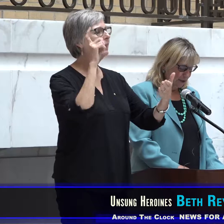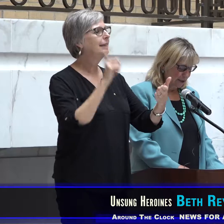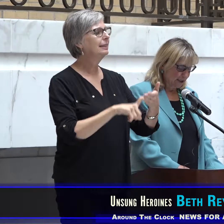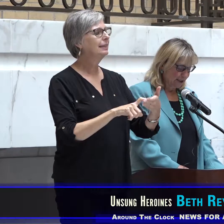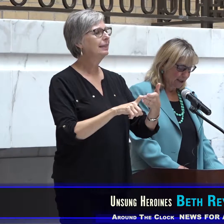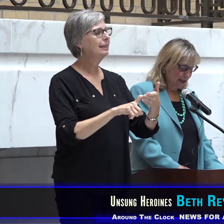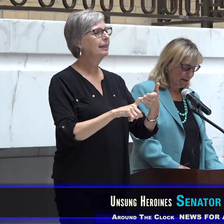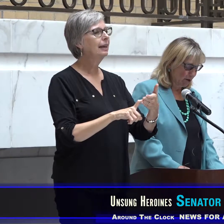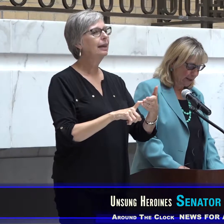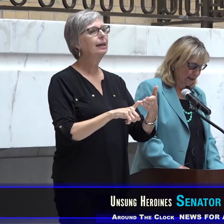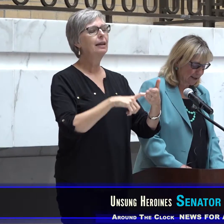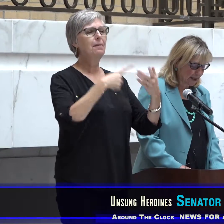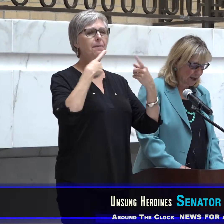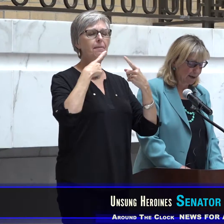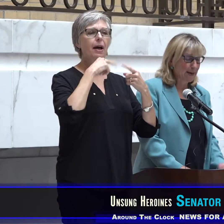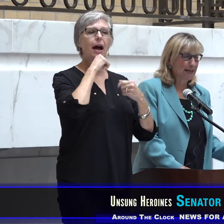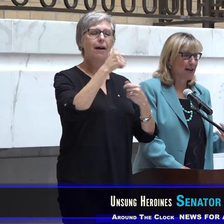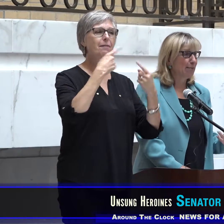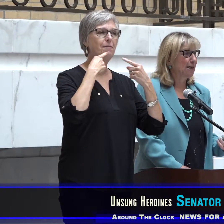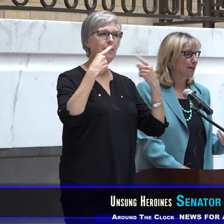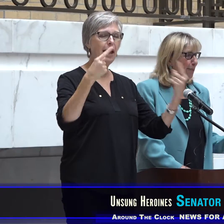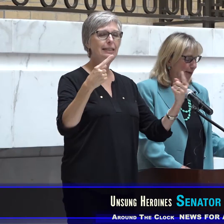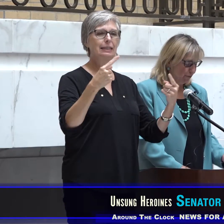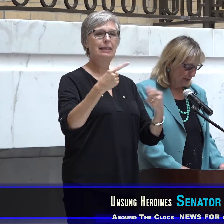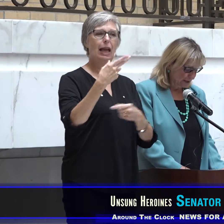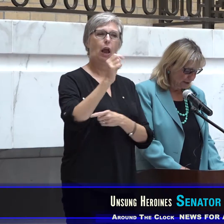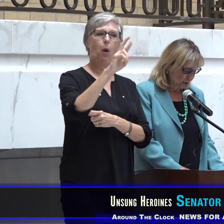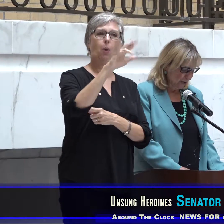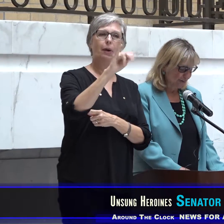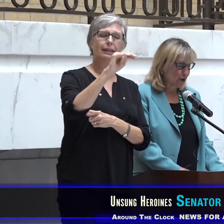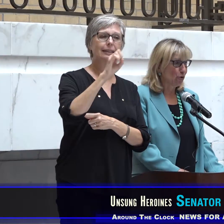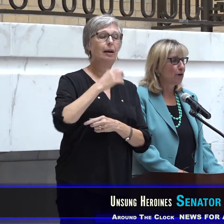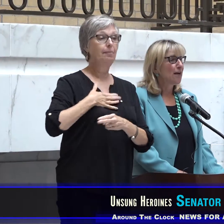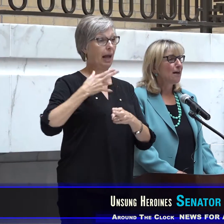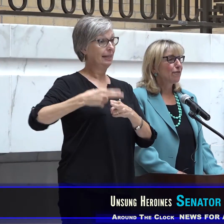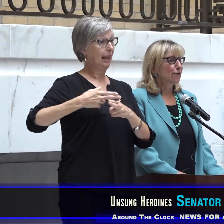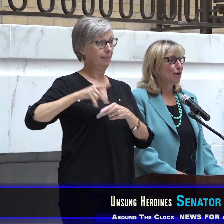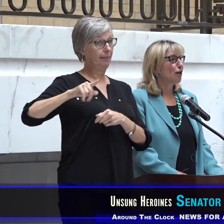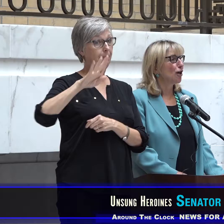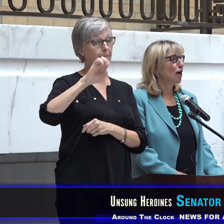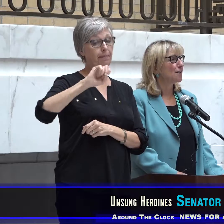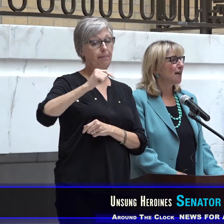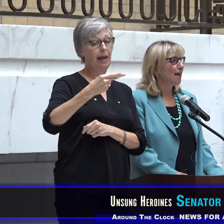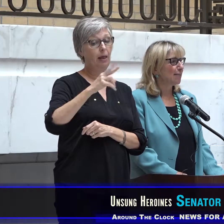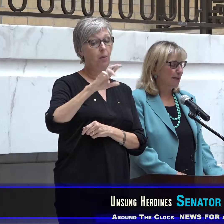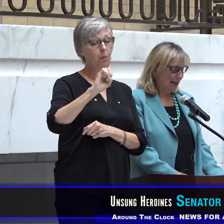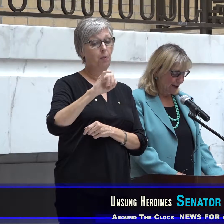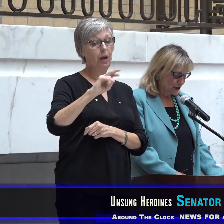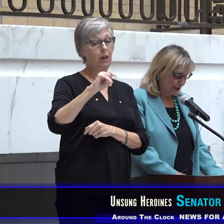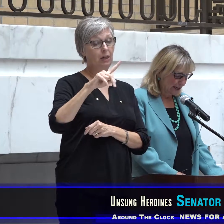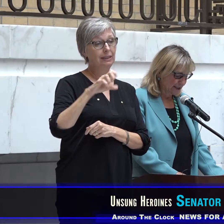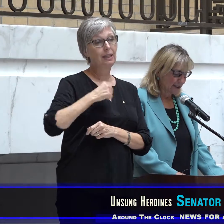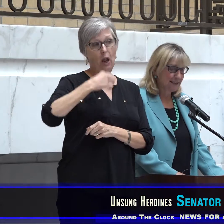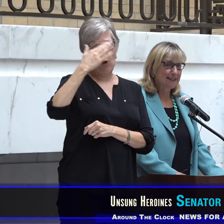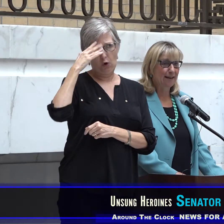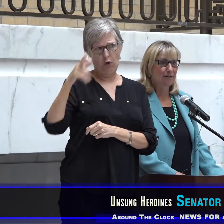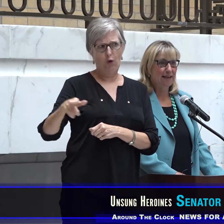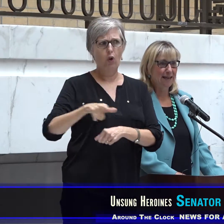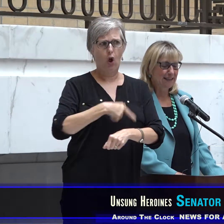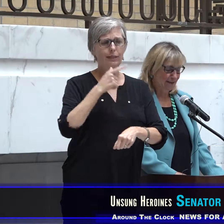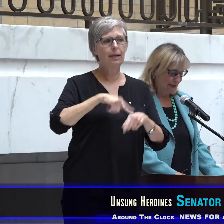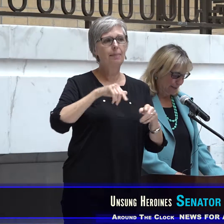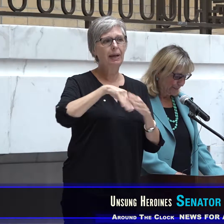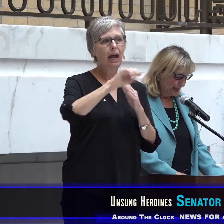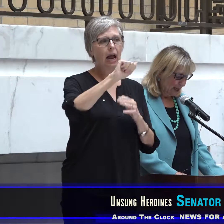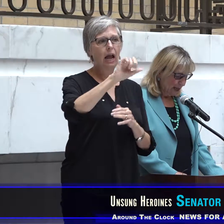recognize the unsung heroines, my nominee, Beth Reynolds, who I've known for a long time in Ashland, in the town